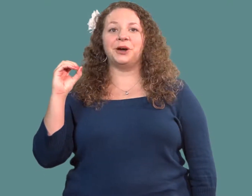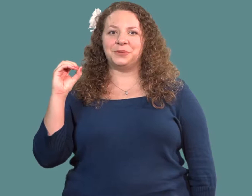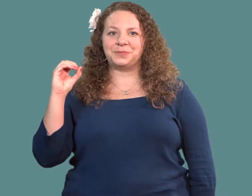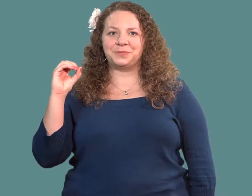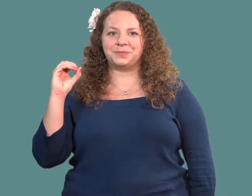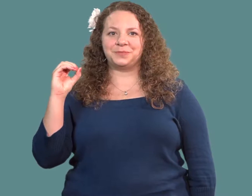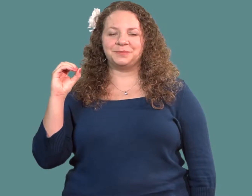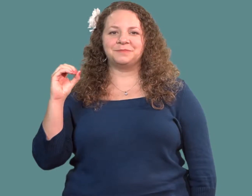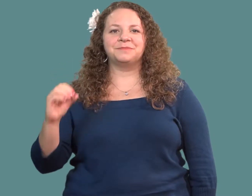O.